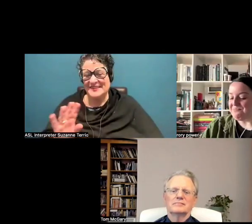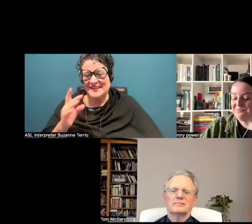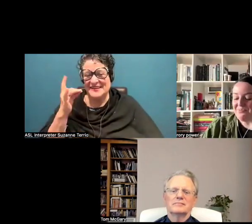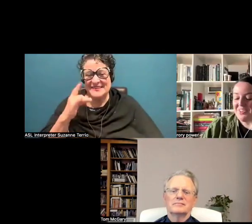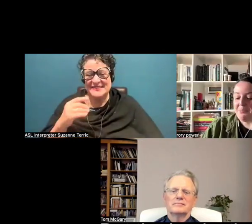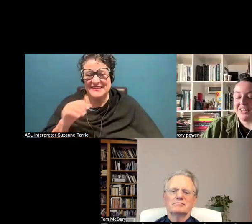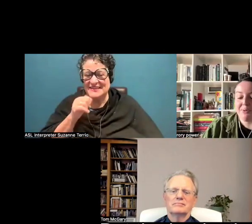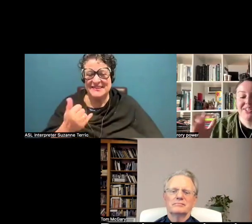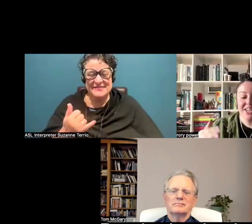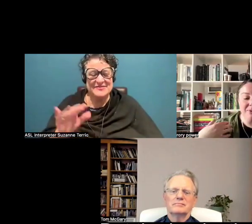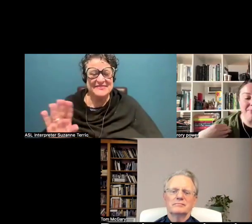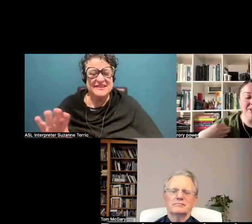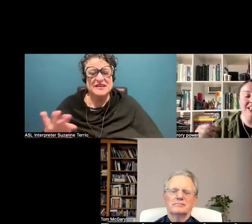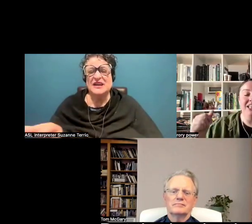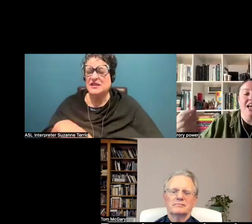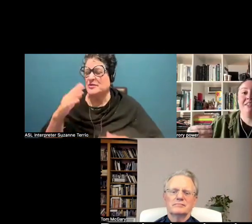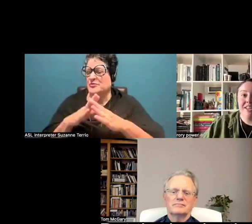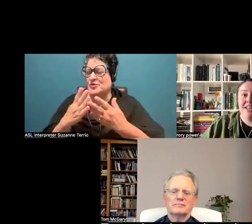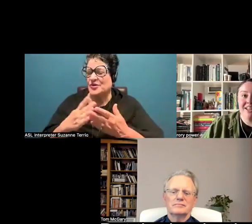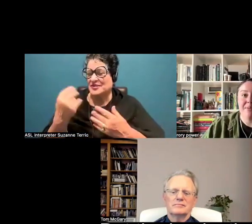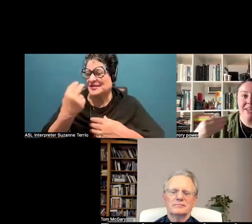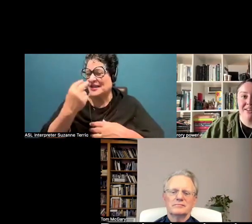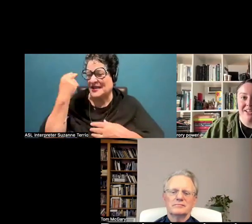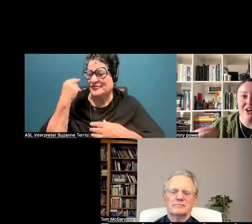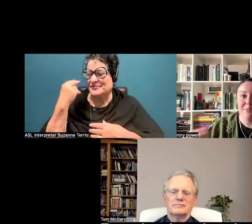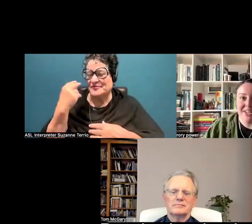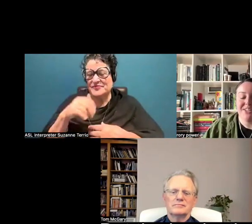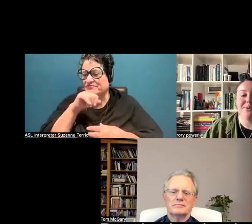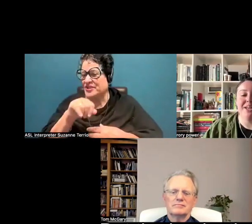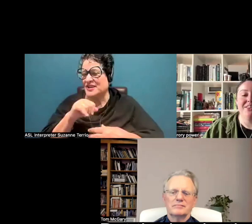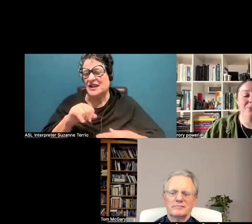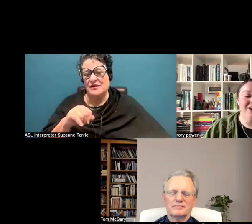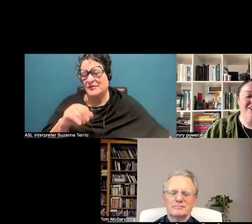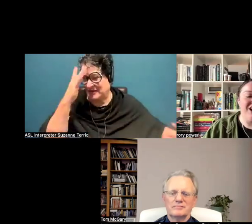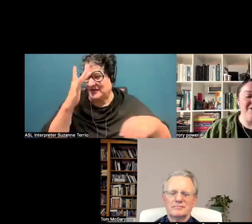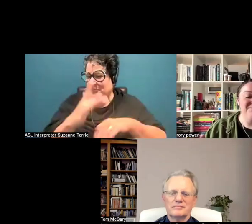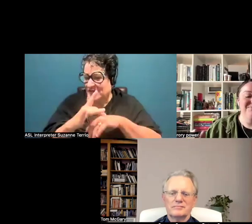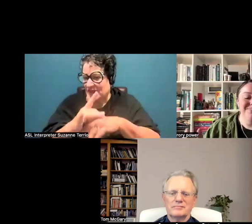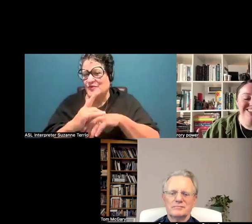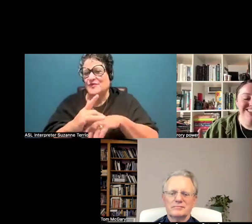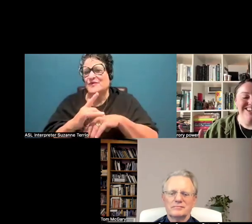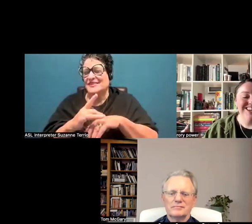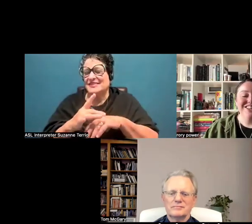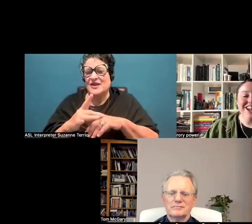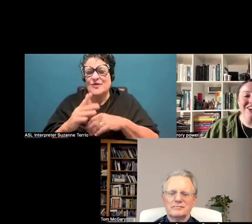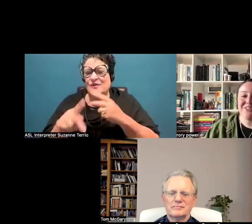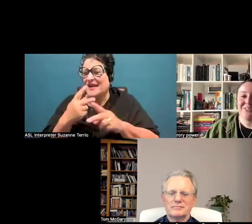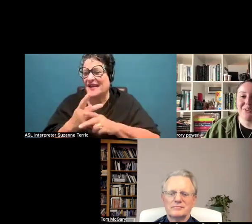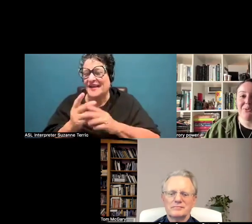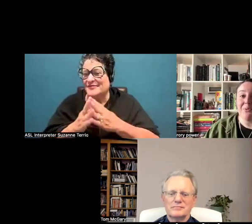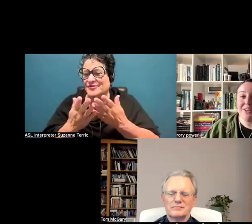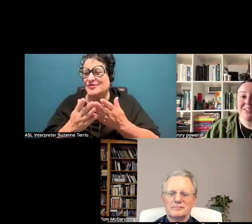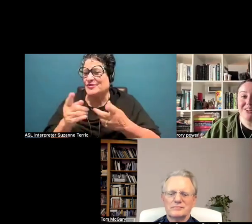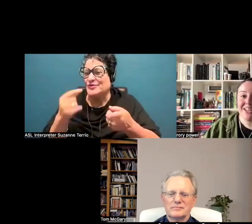Um, but the books that I remember like loving and being like obsessed with were I don't know if you